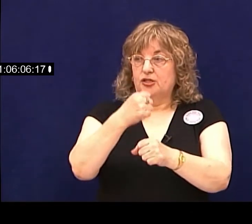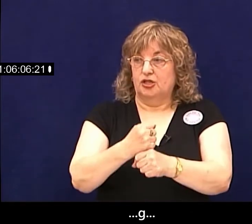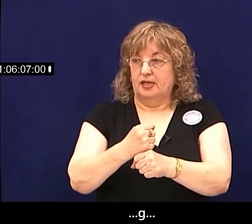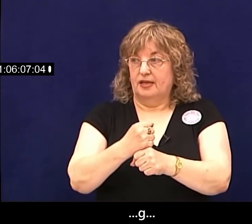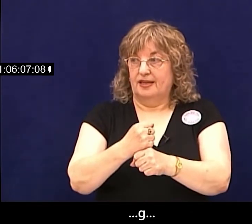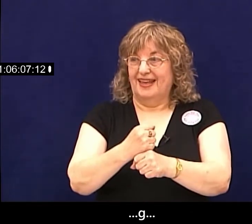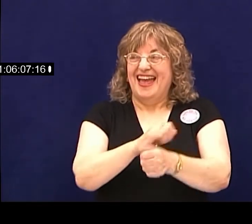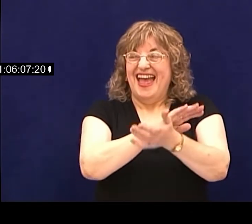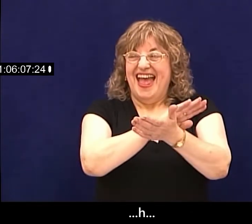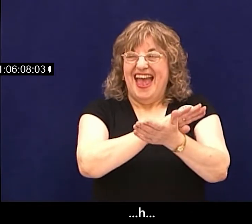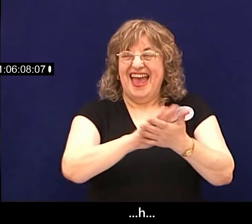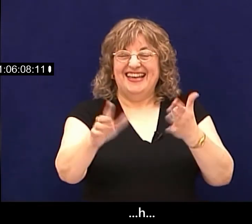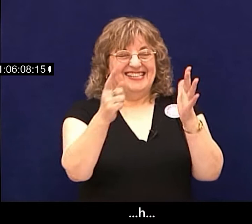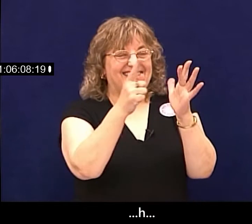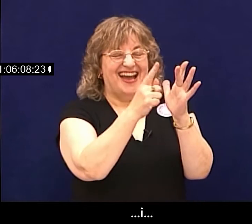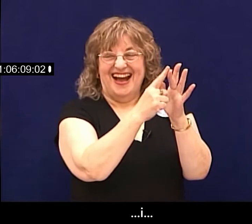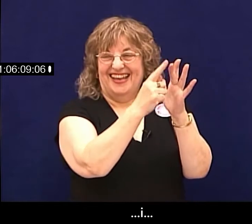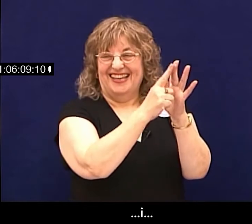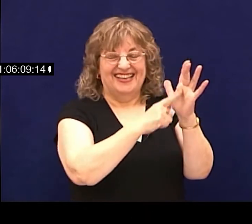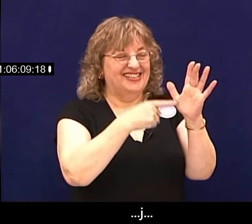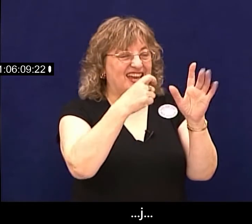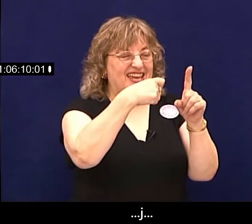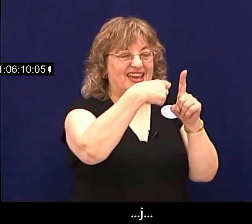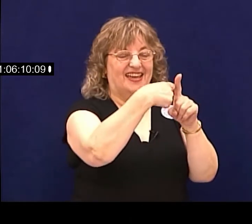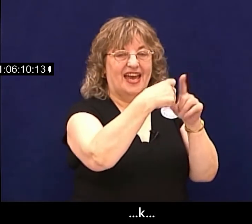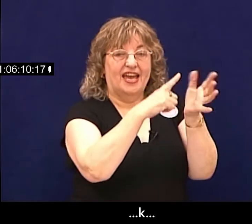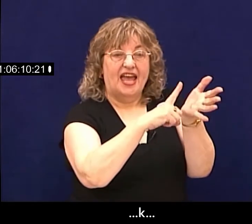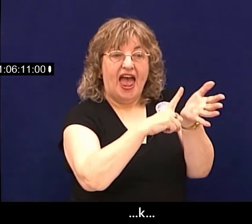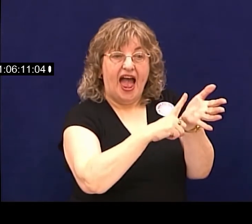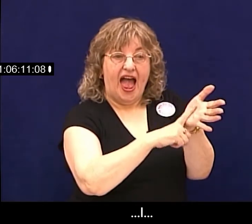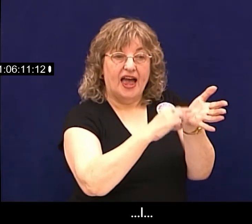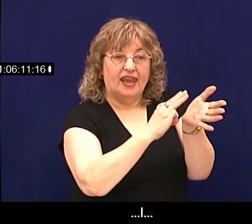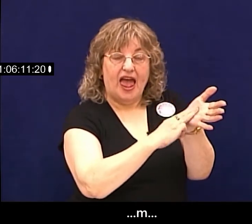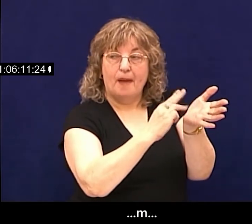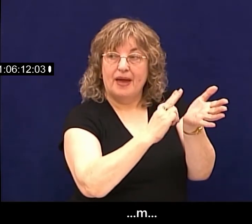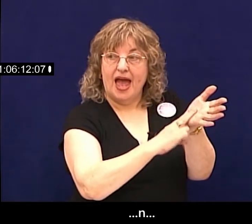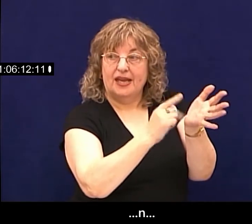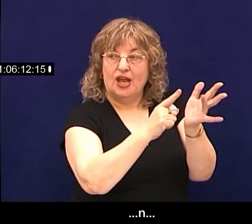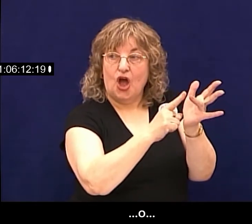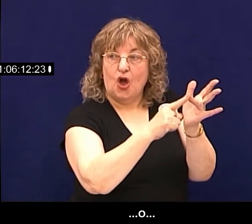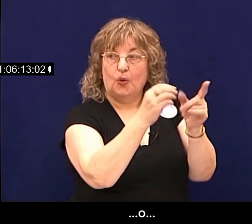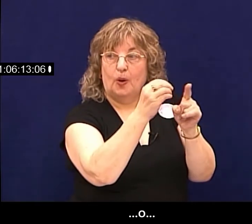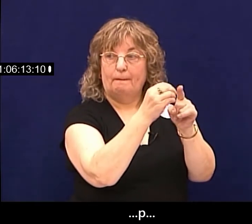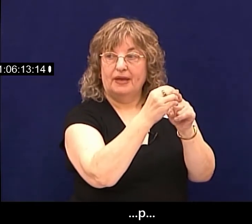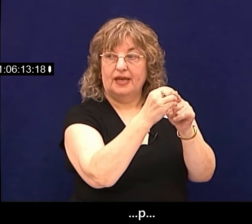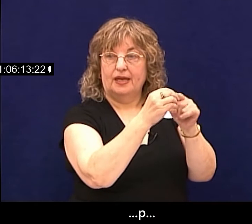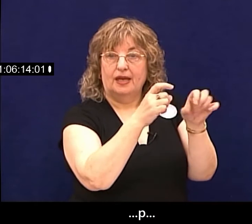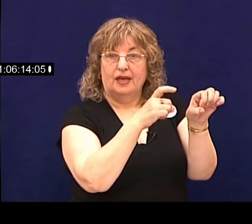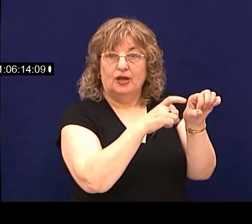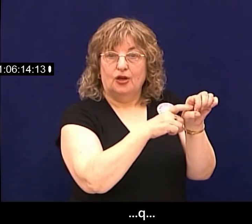G, H, I, J, K, L, M, N, O, P,